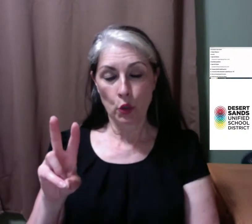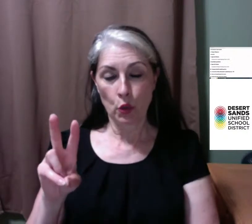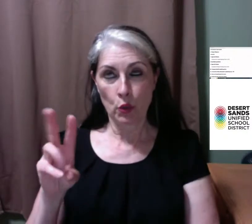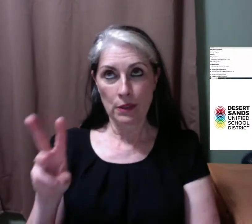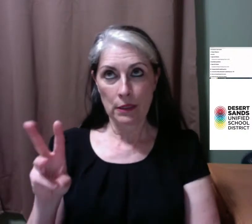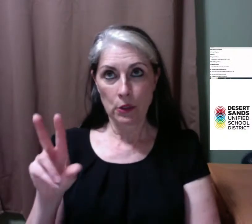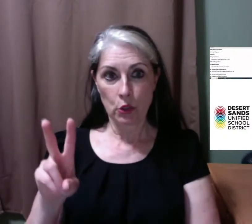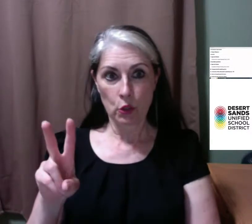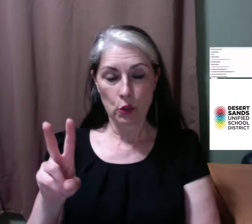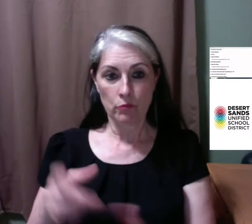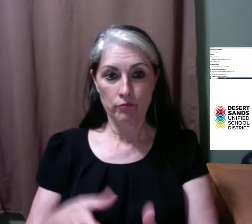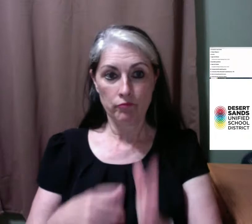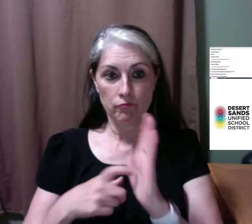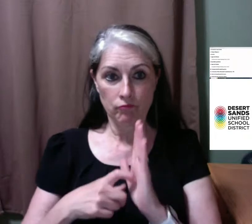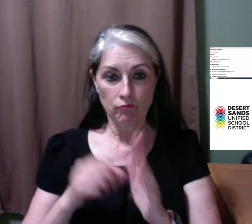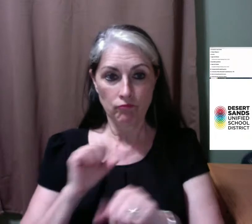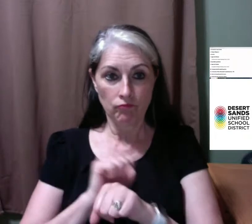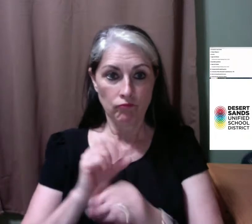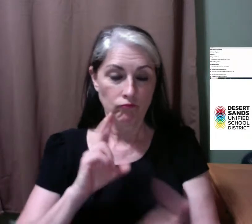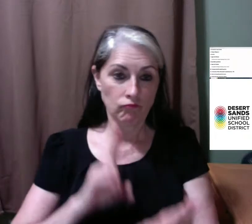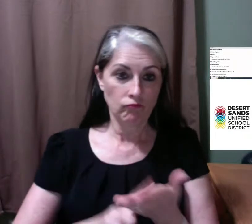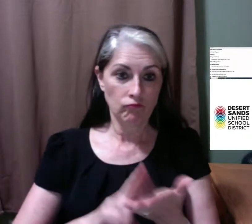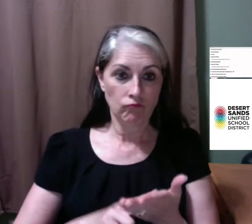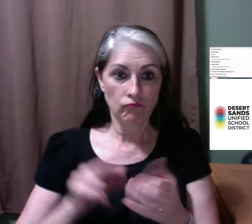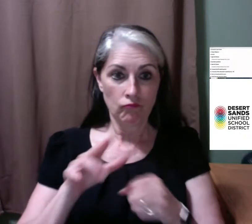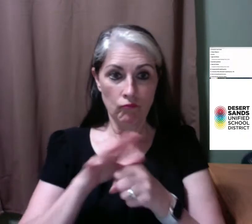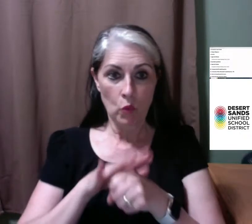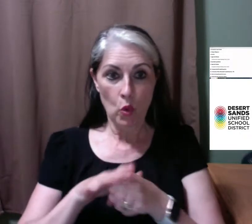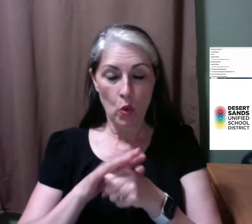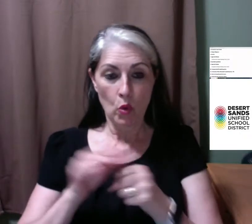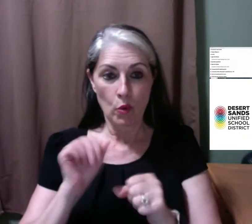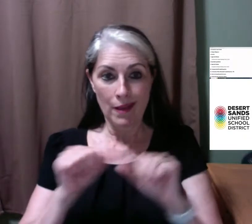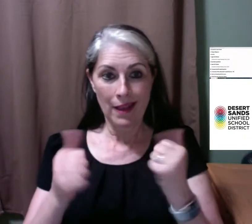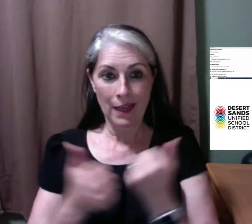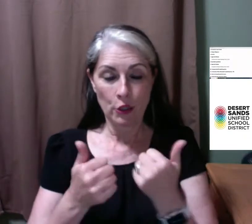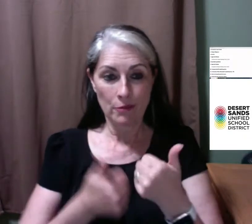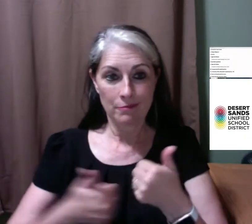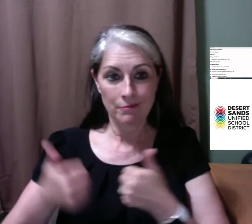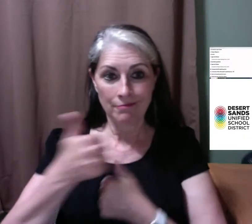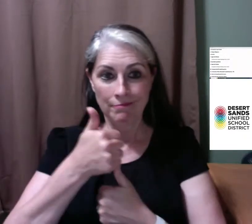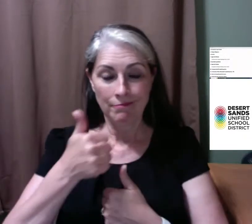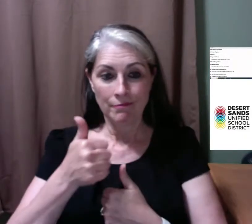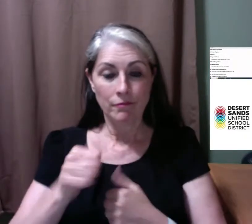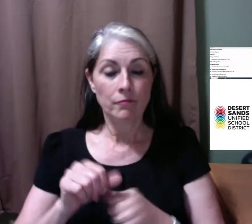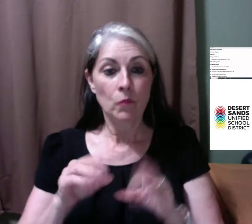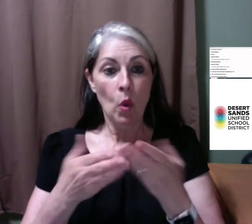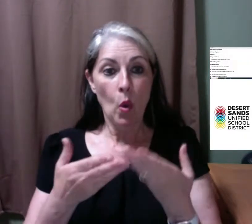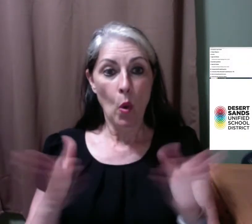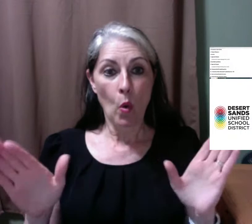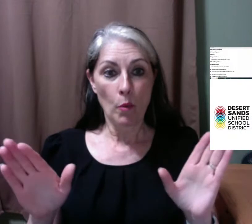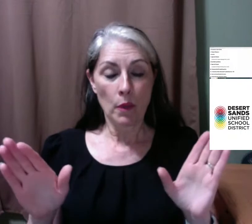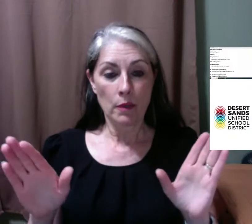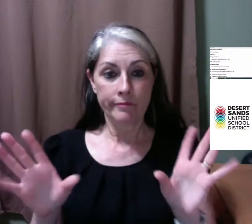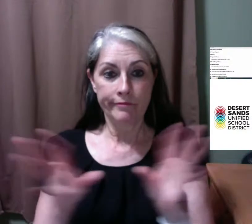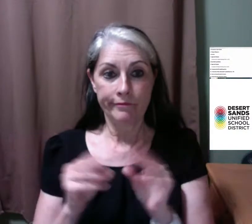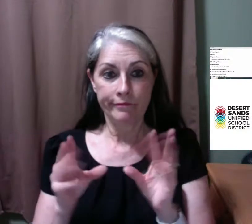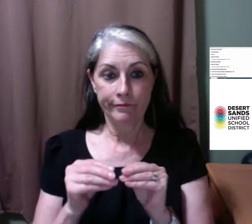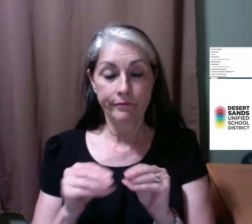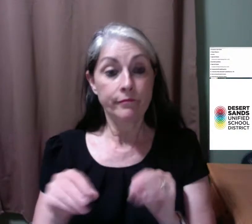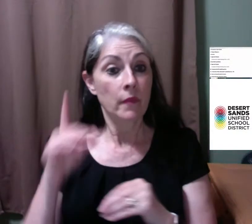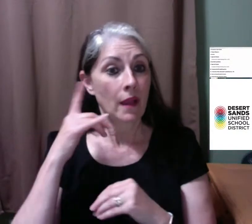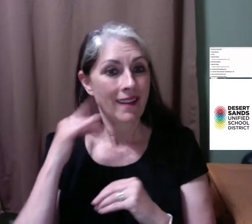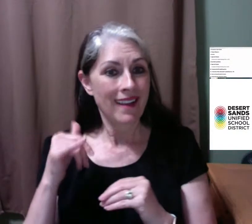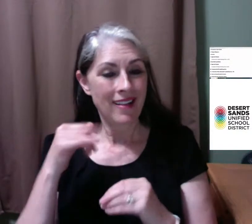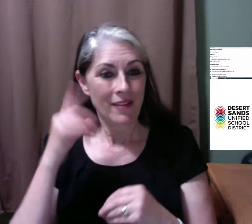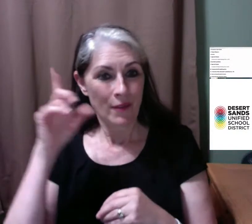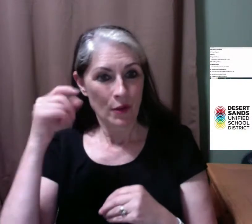53262 mandates that employment contracts for local agency executives be ratified in open session. In addition, California